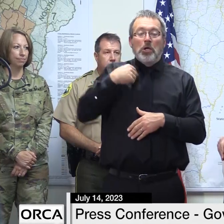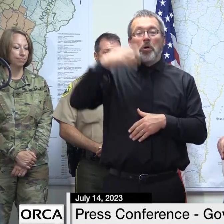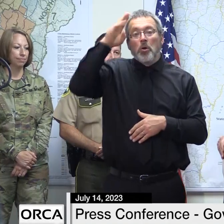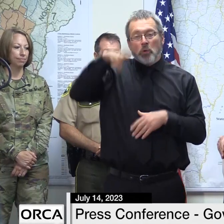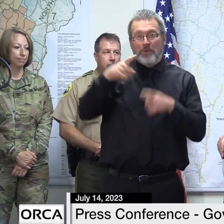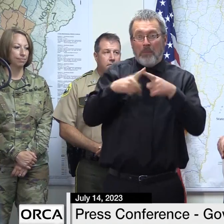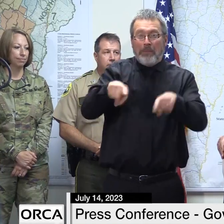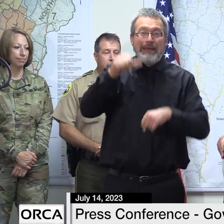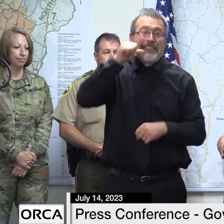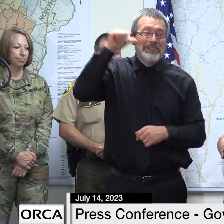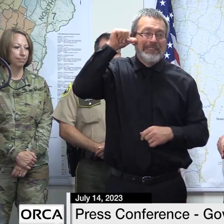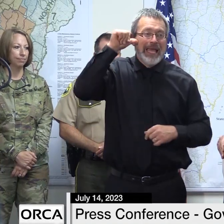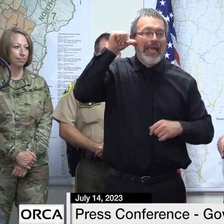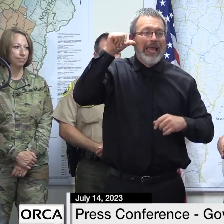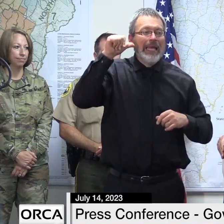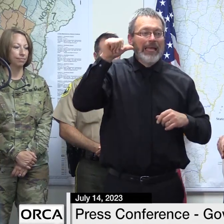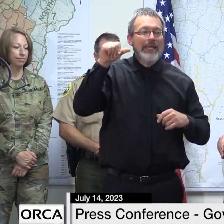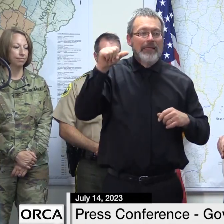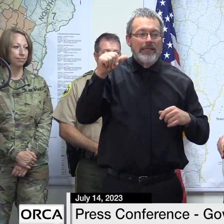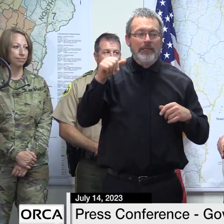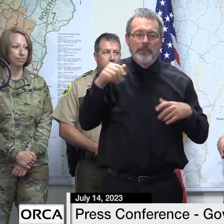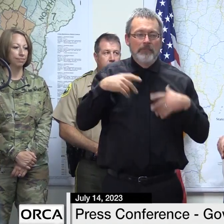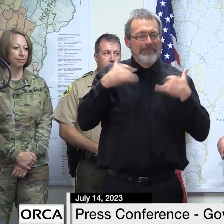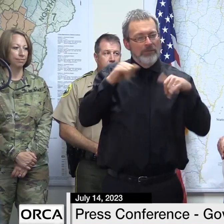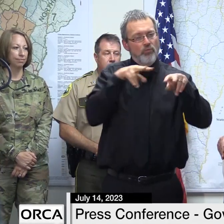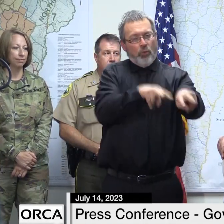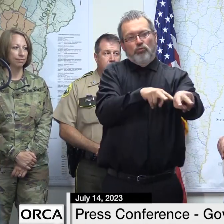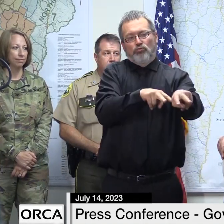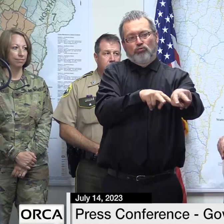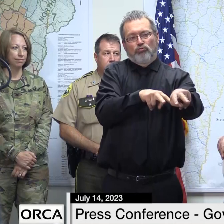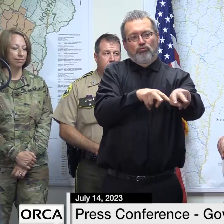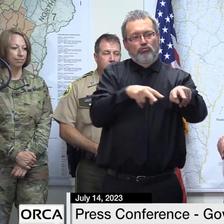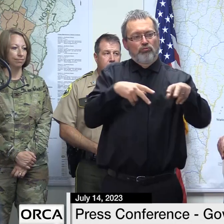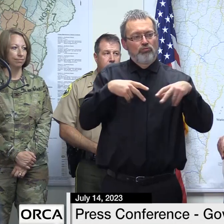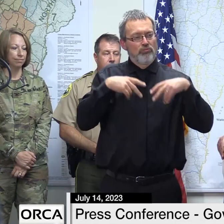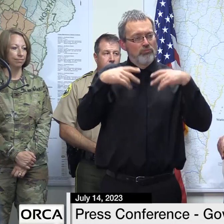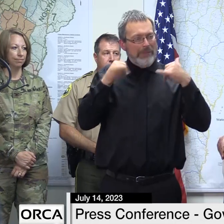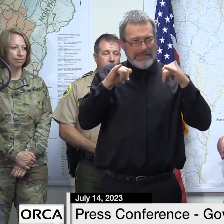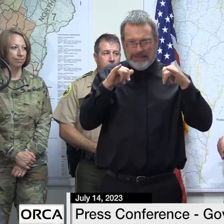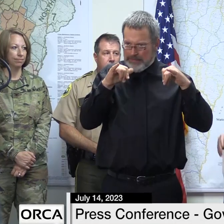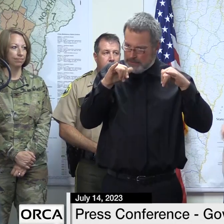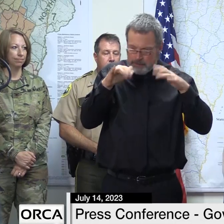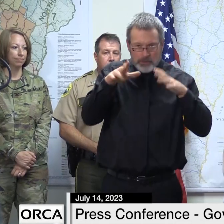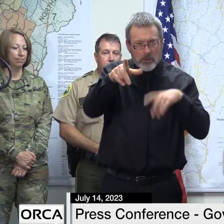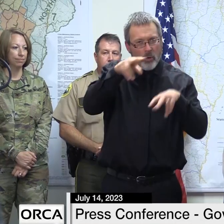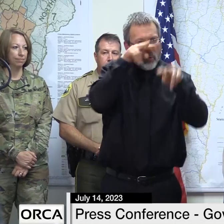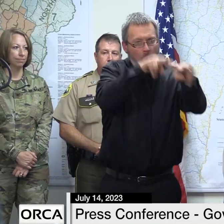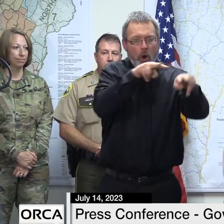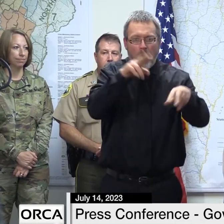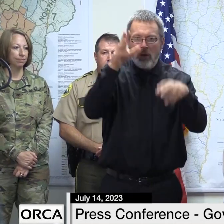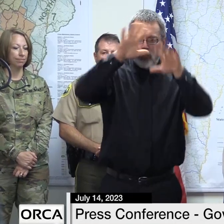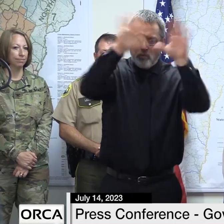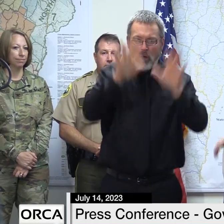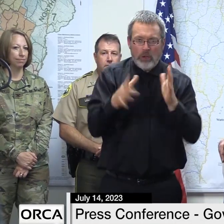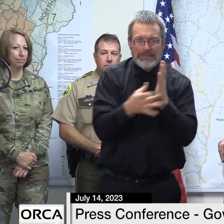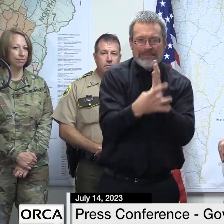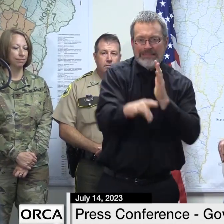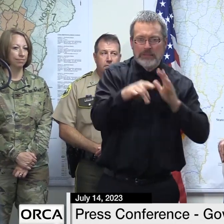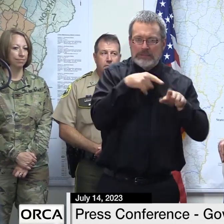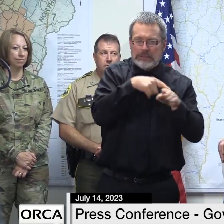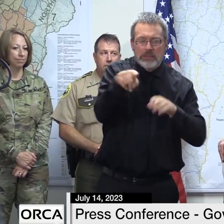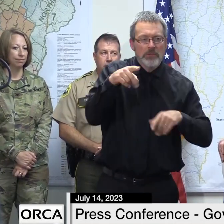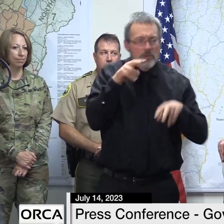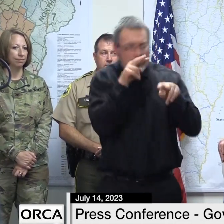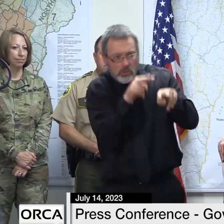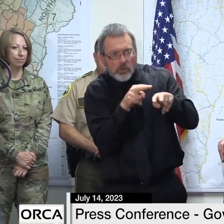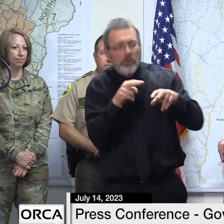continue to monitor, we'll continue to listen to the experts, and we'll continue to